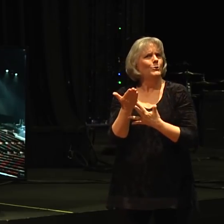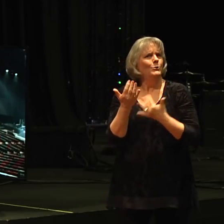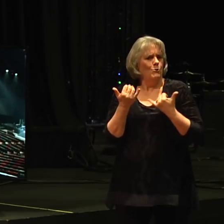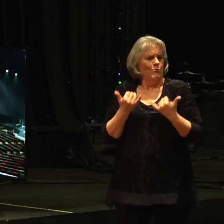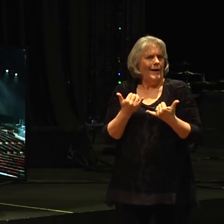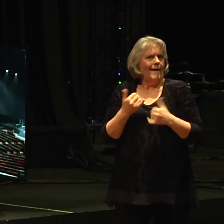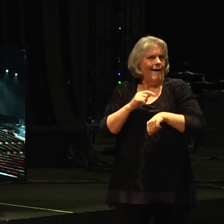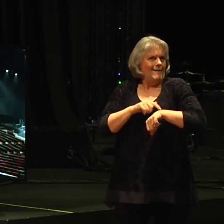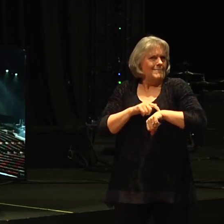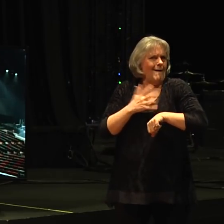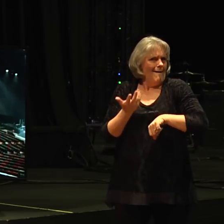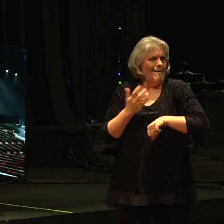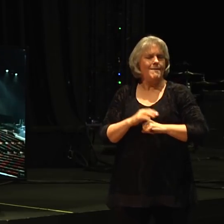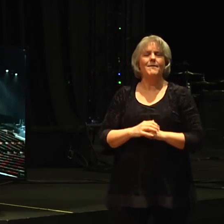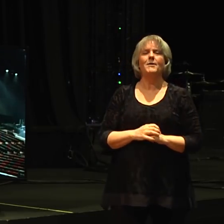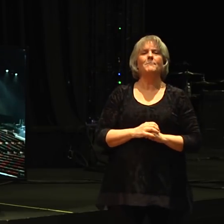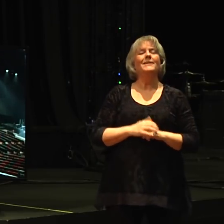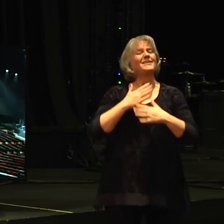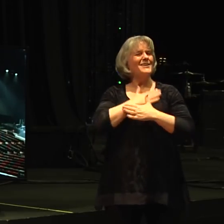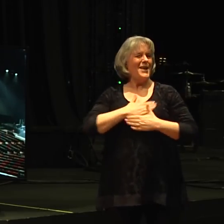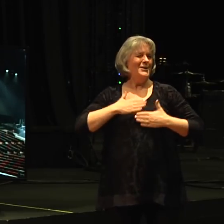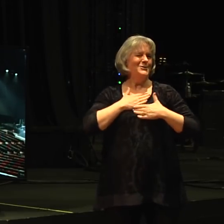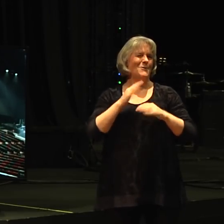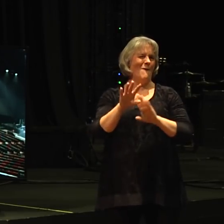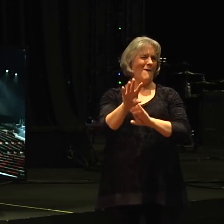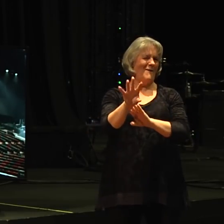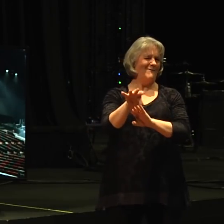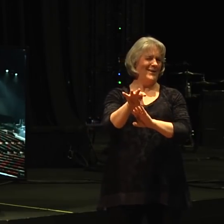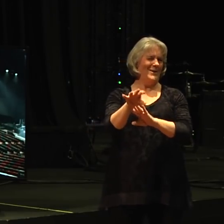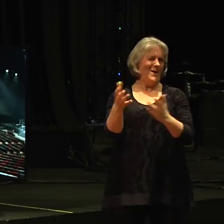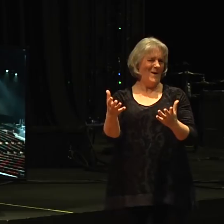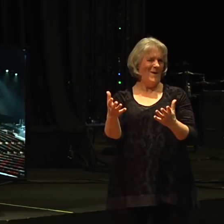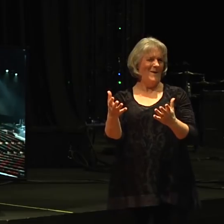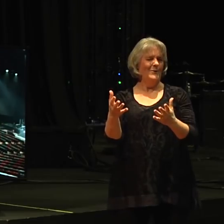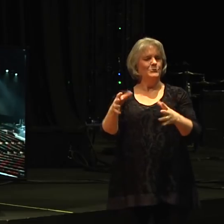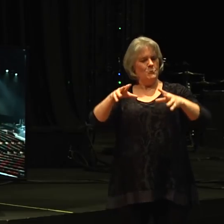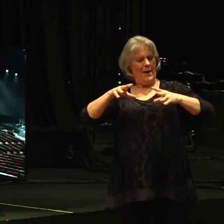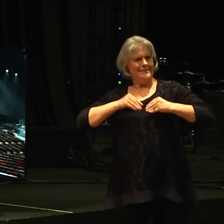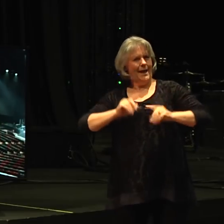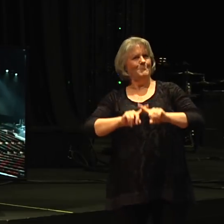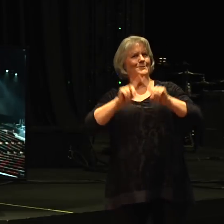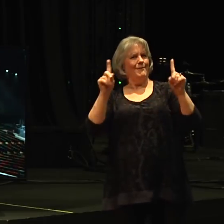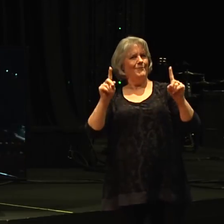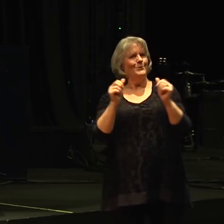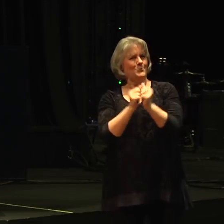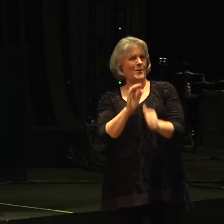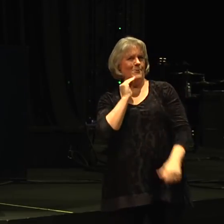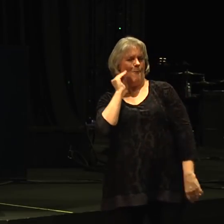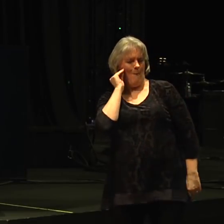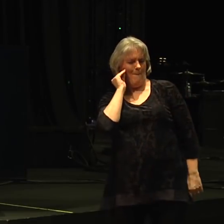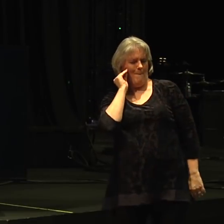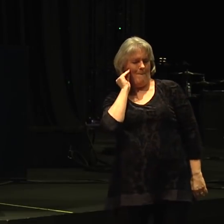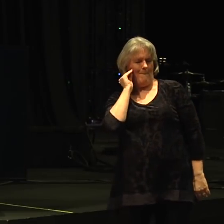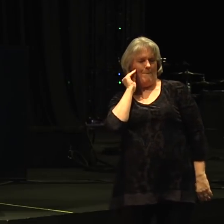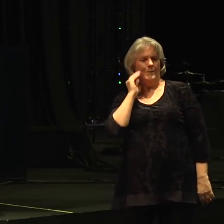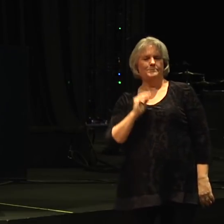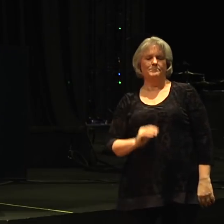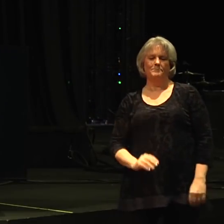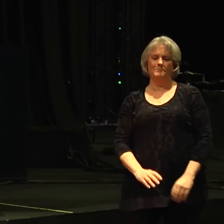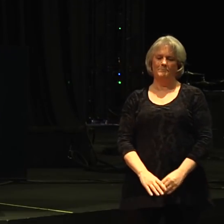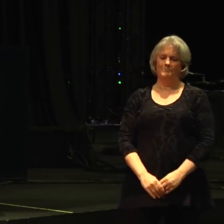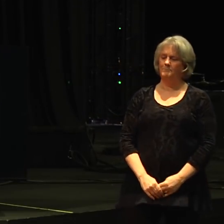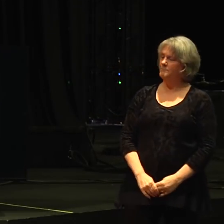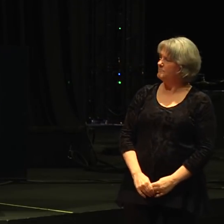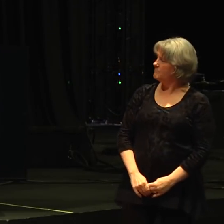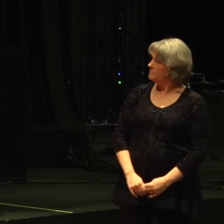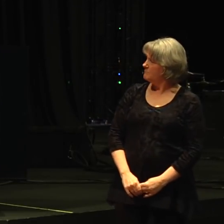this quarantine season. So enjoy this video of how to embrace different at home. Here are some